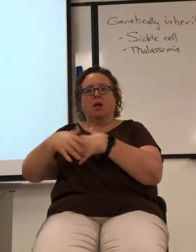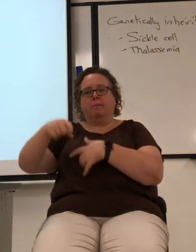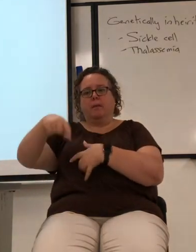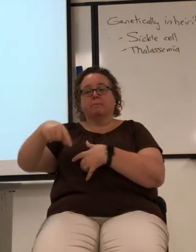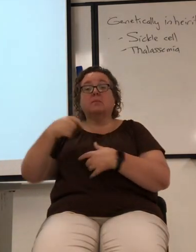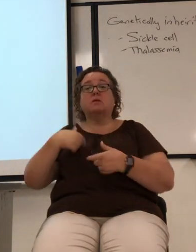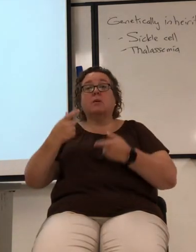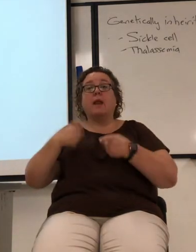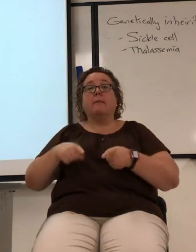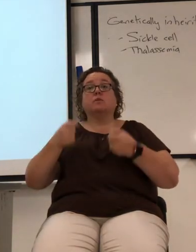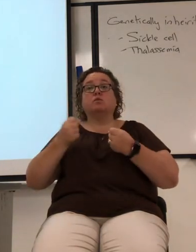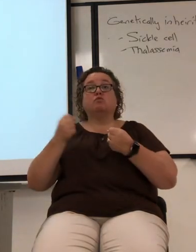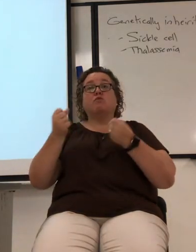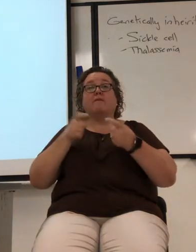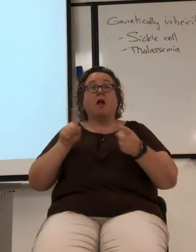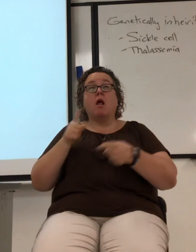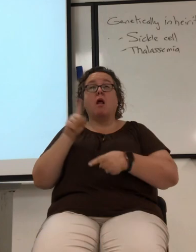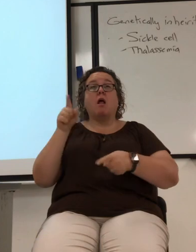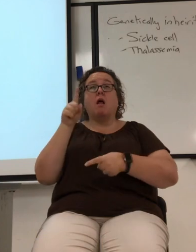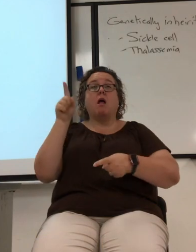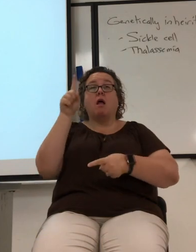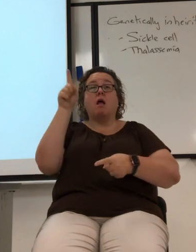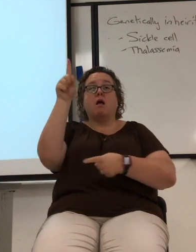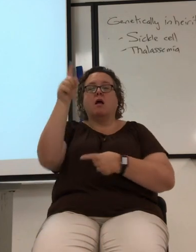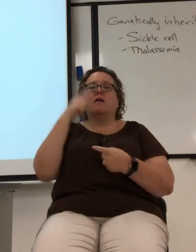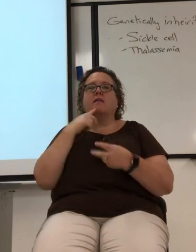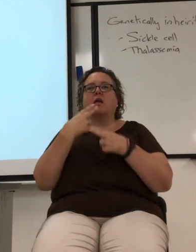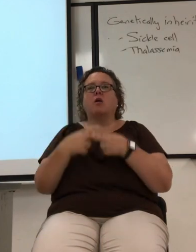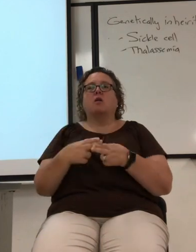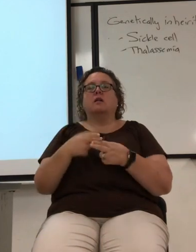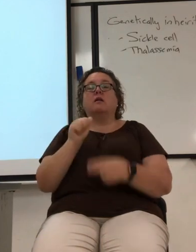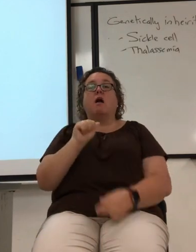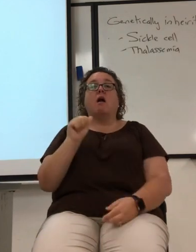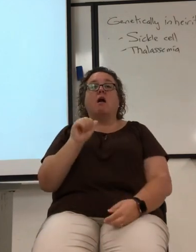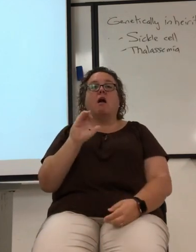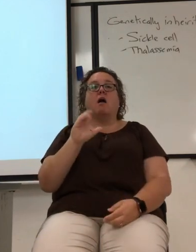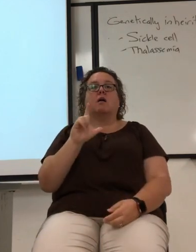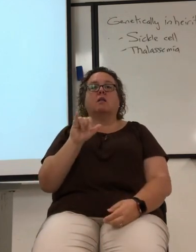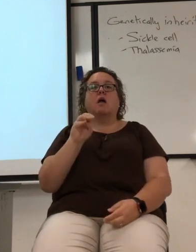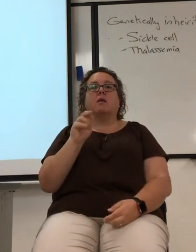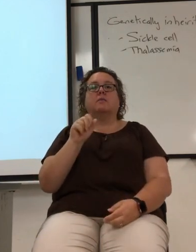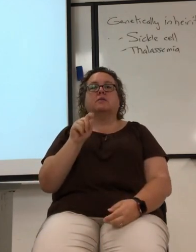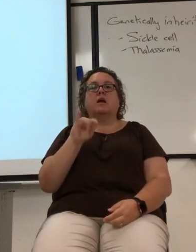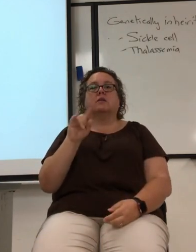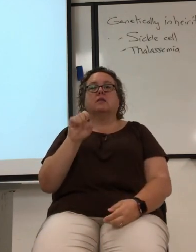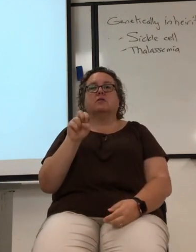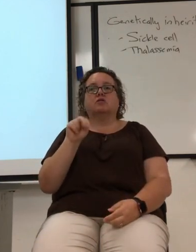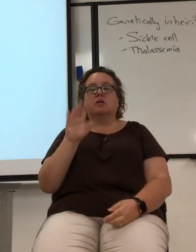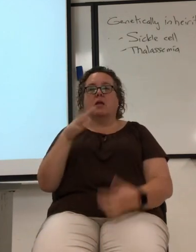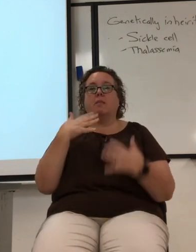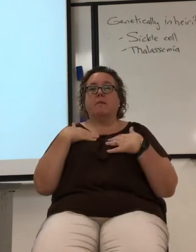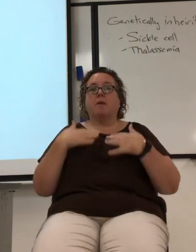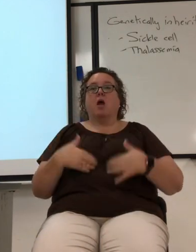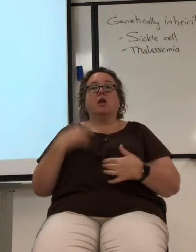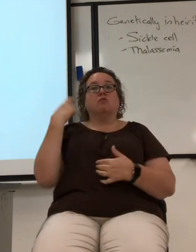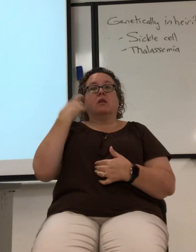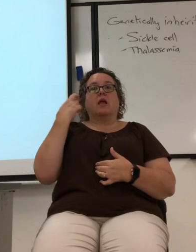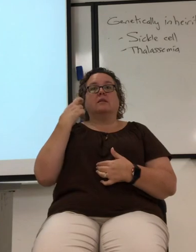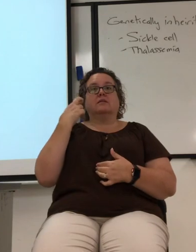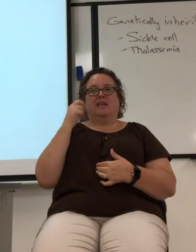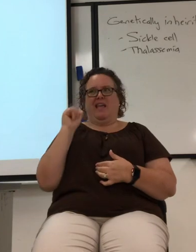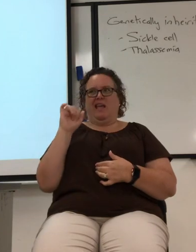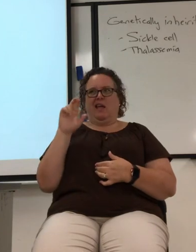up to altitude, they call it acclimatization. The body is like realizing there's less, the air is